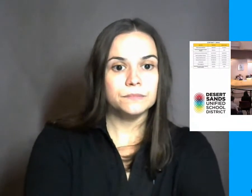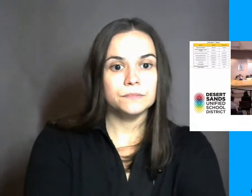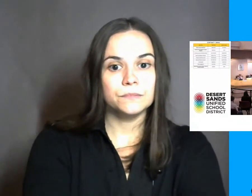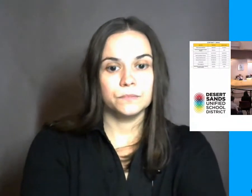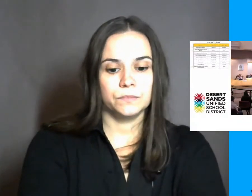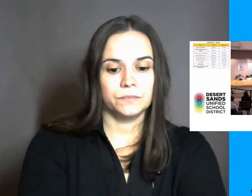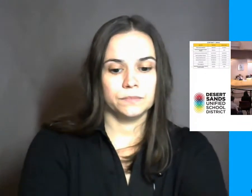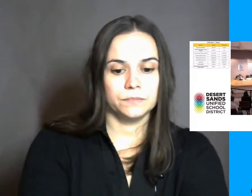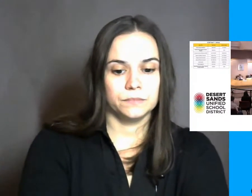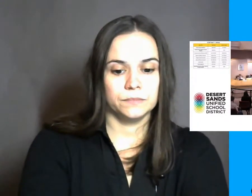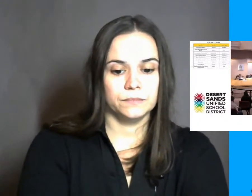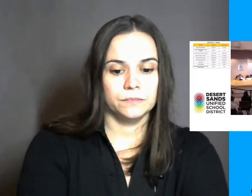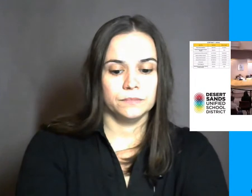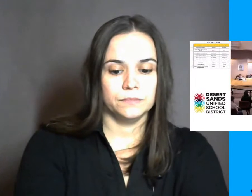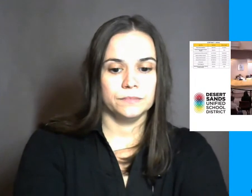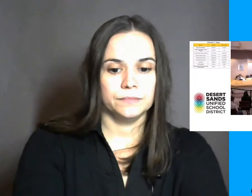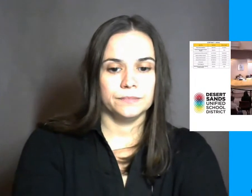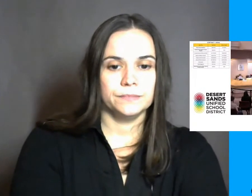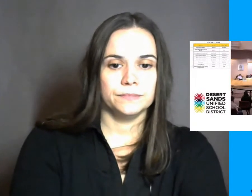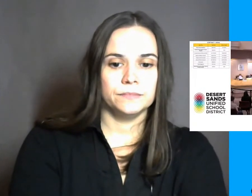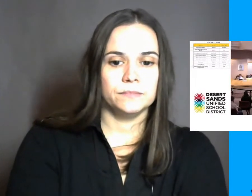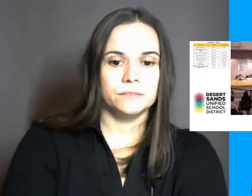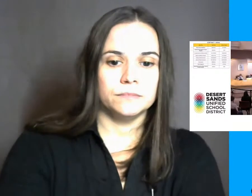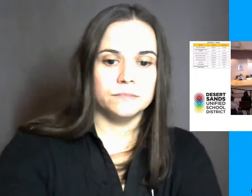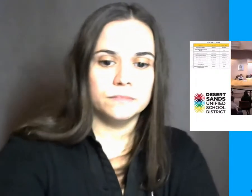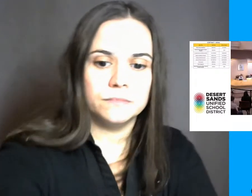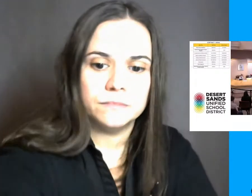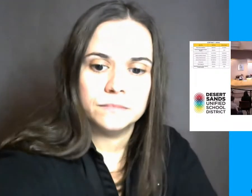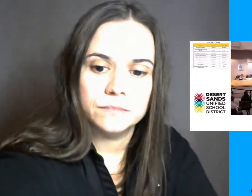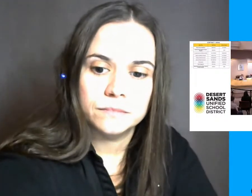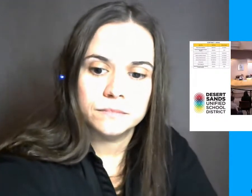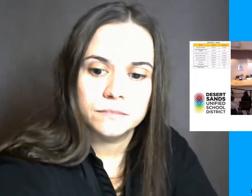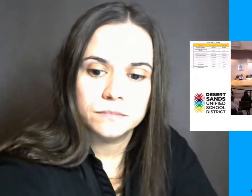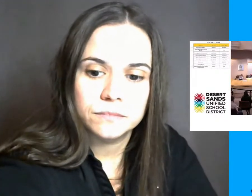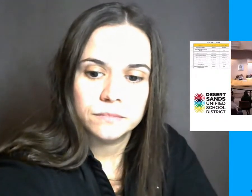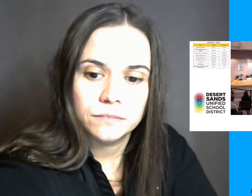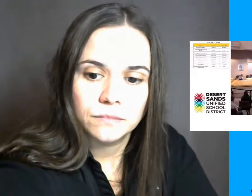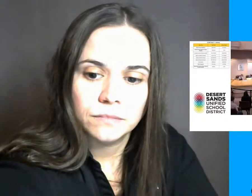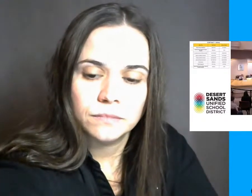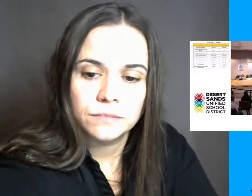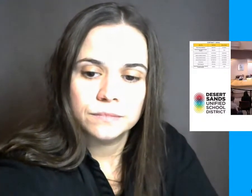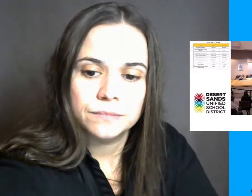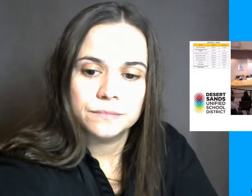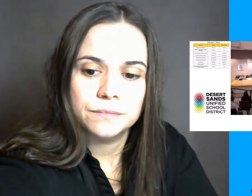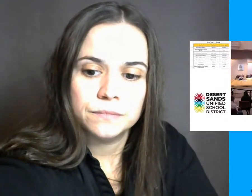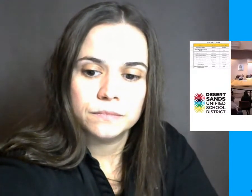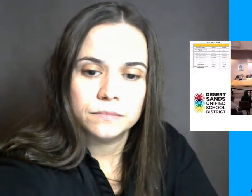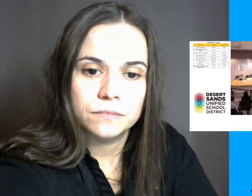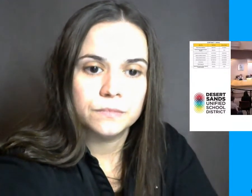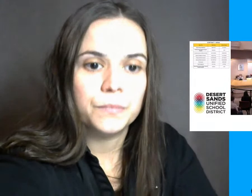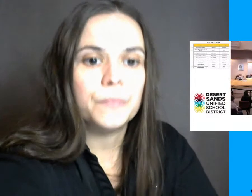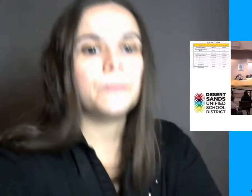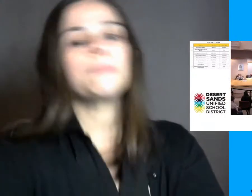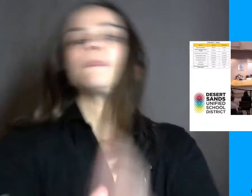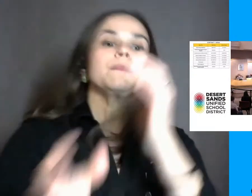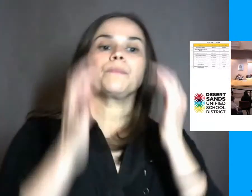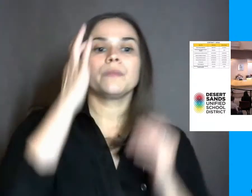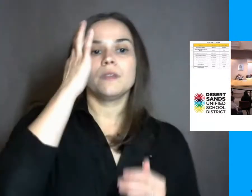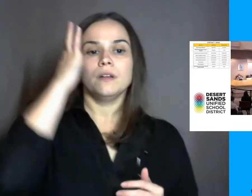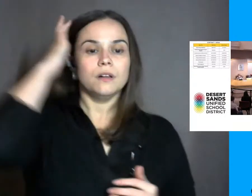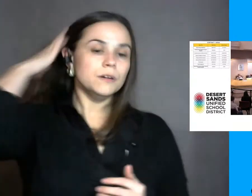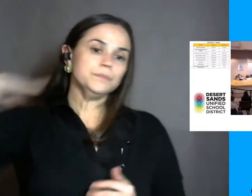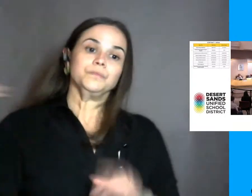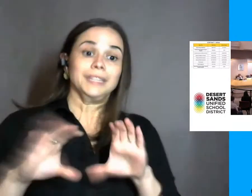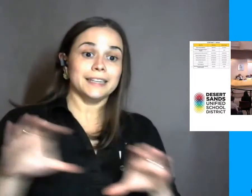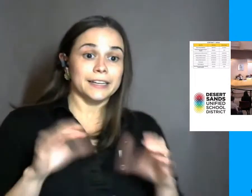Actions and services for Goal 3 begin on page 24 of the report. There are 9 actions and services listed in the